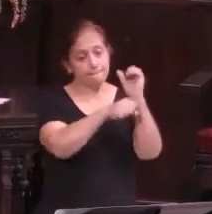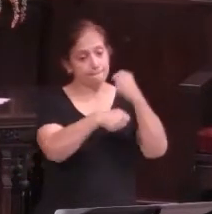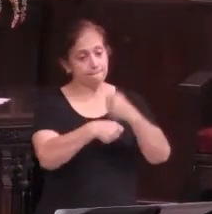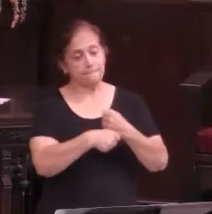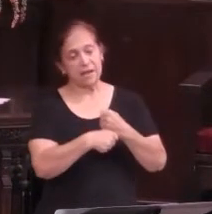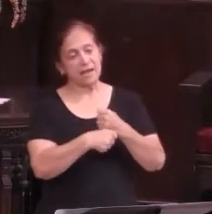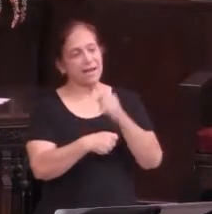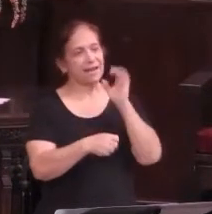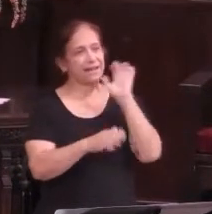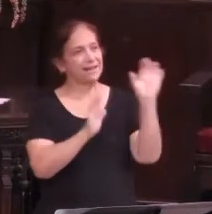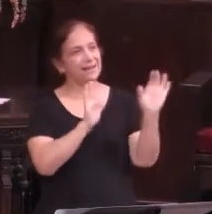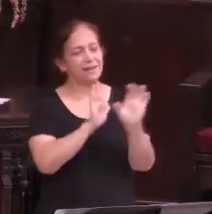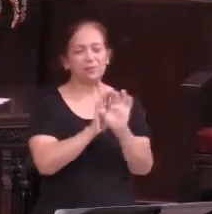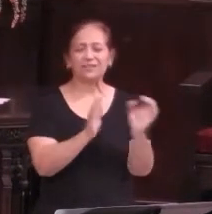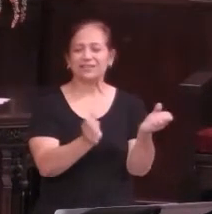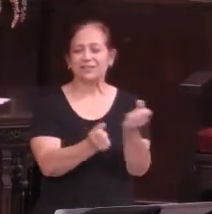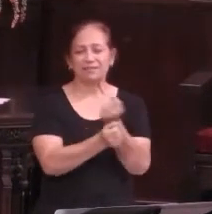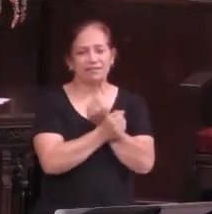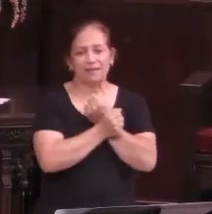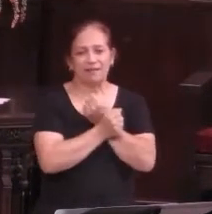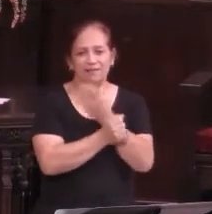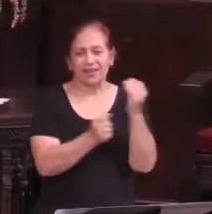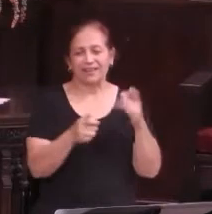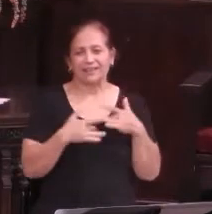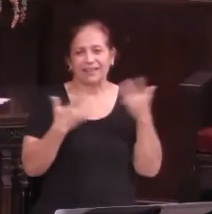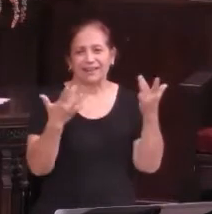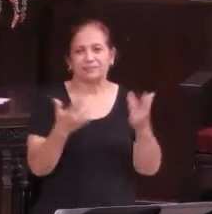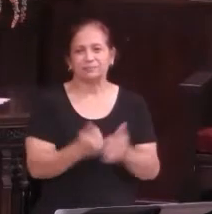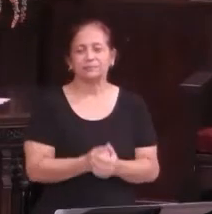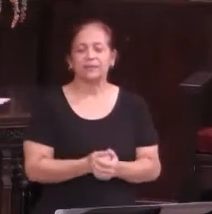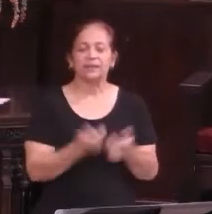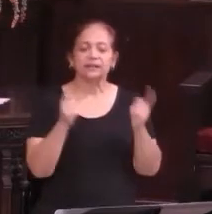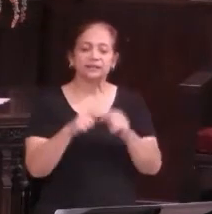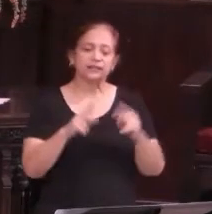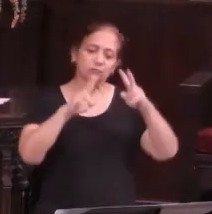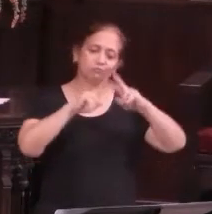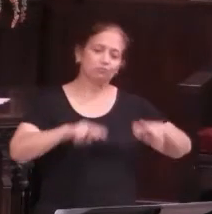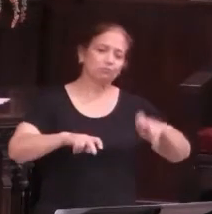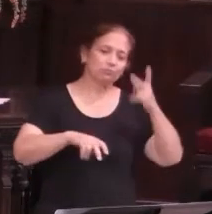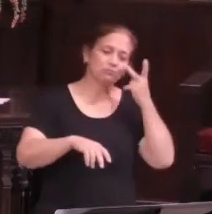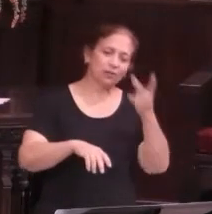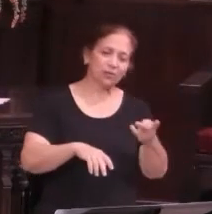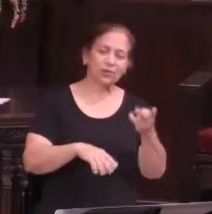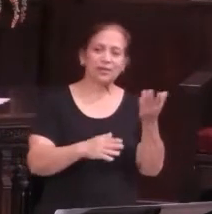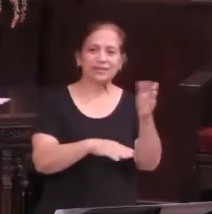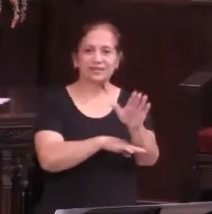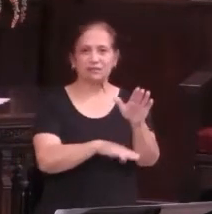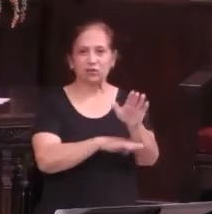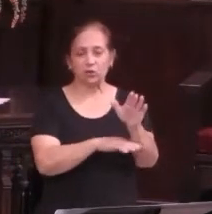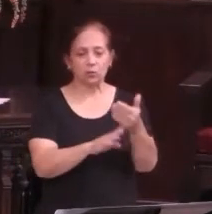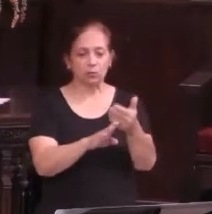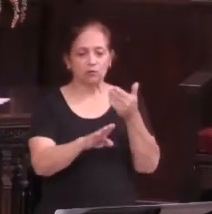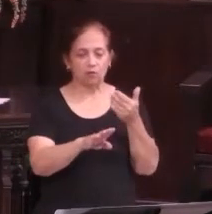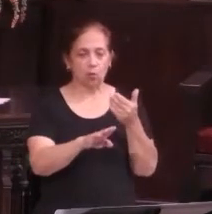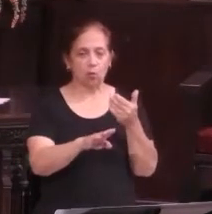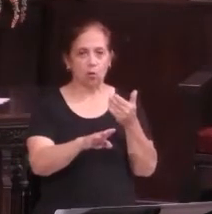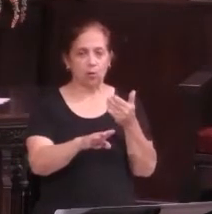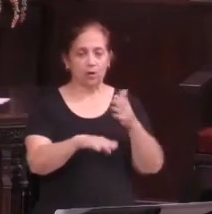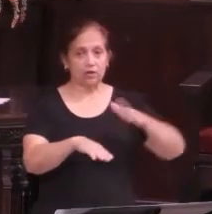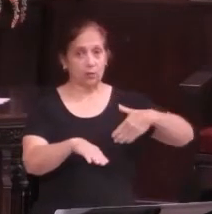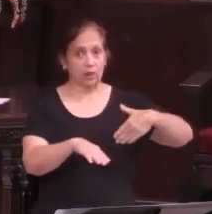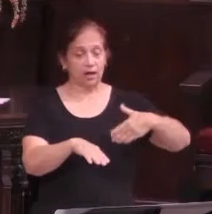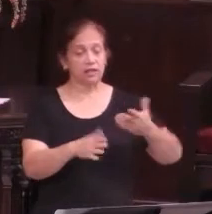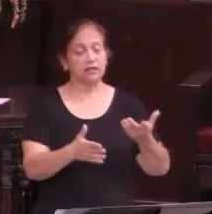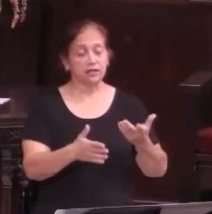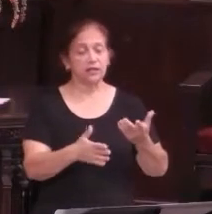the image of love and delight. So take a look. Take a look this afternoon before it's too late